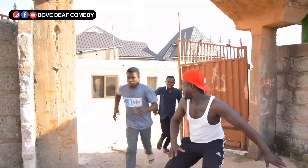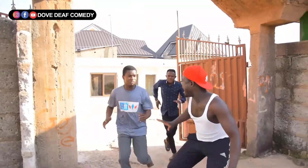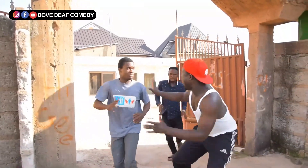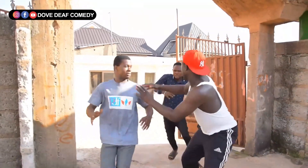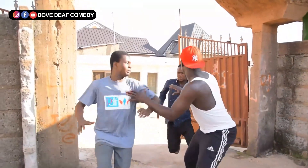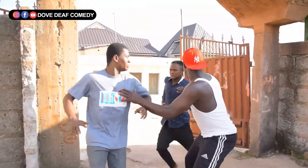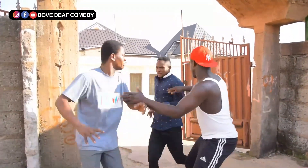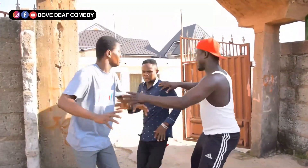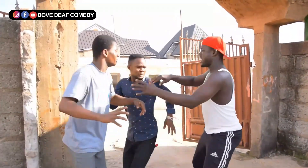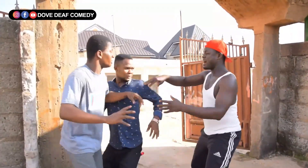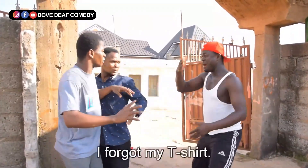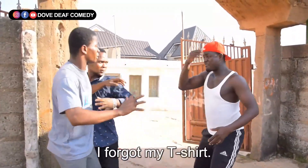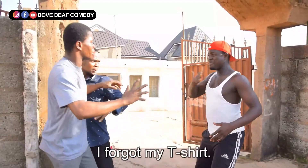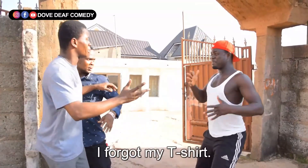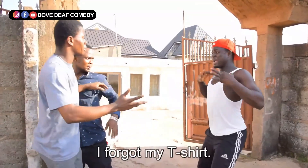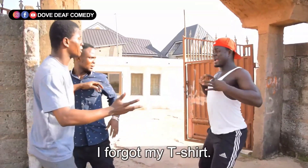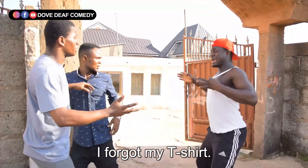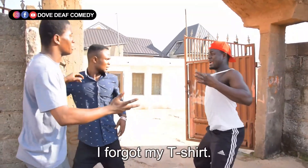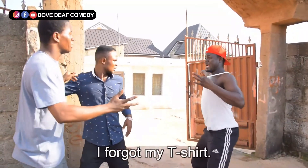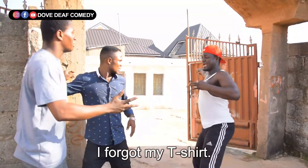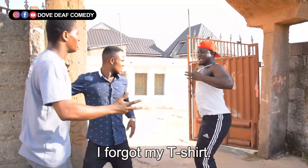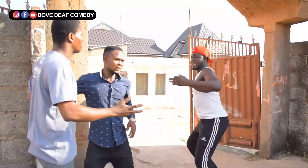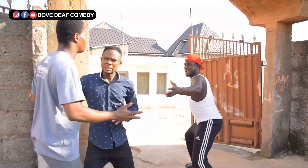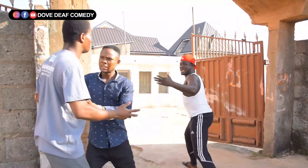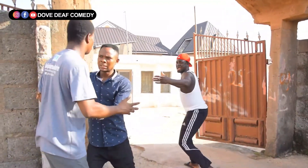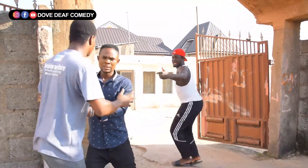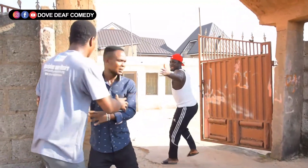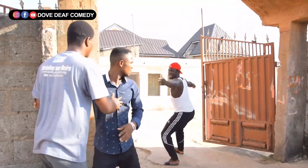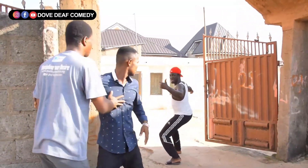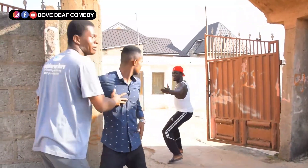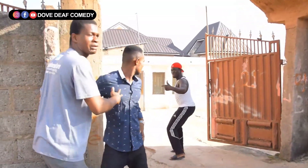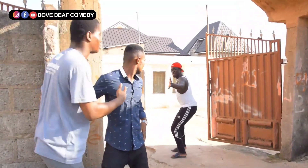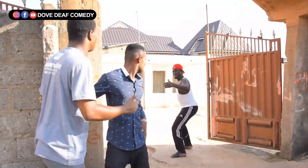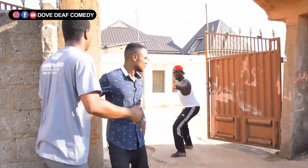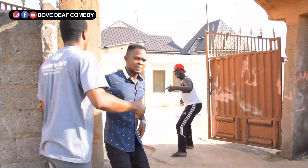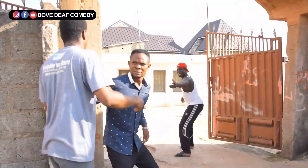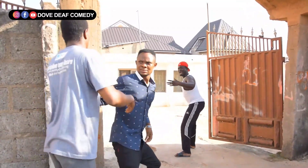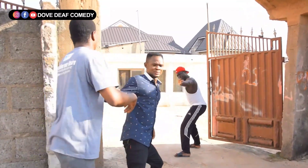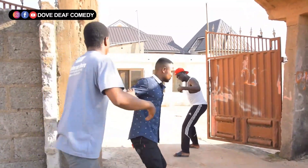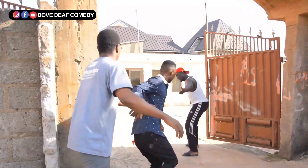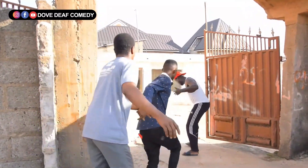I forgot my t-shirt.